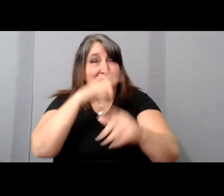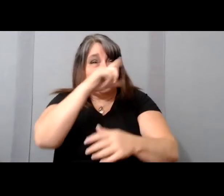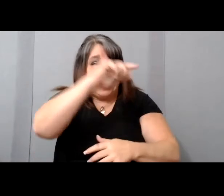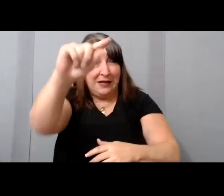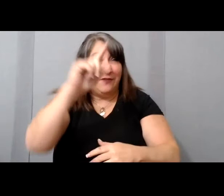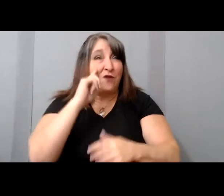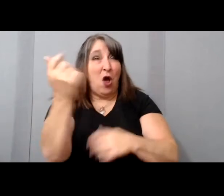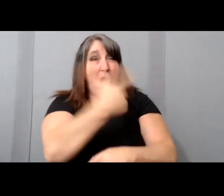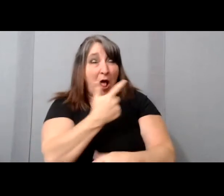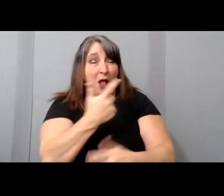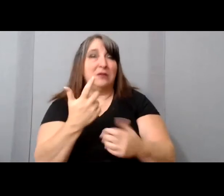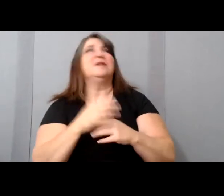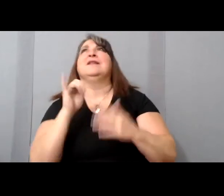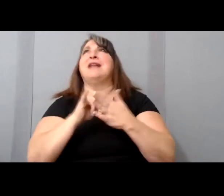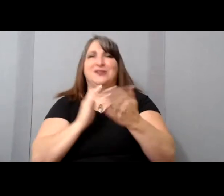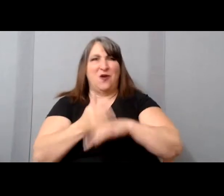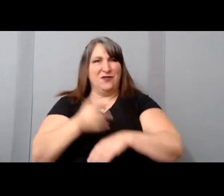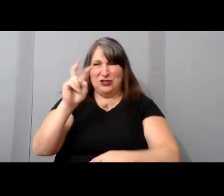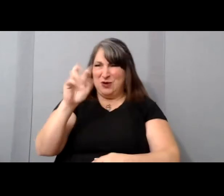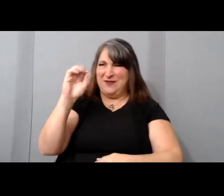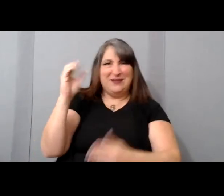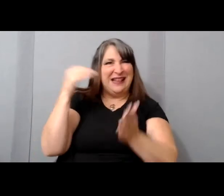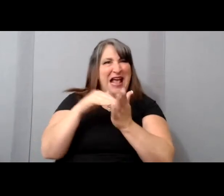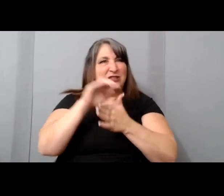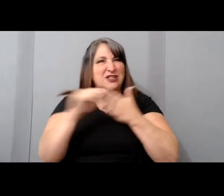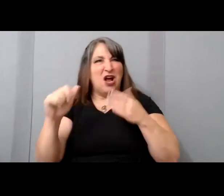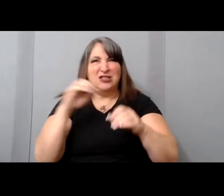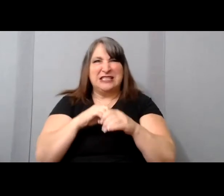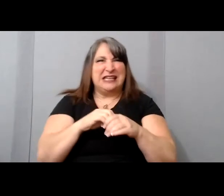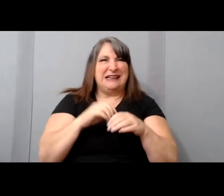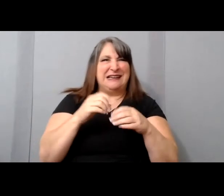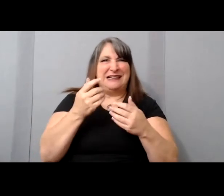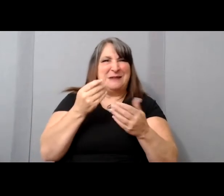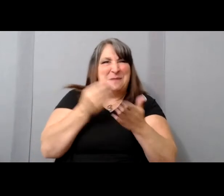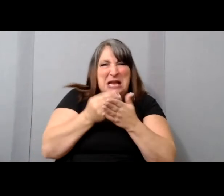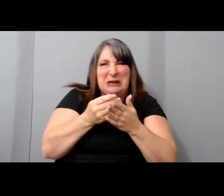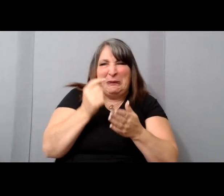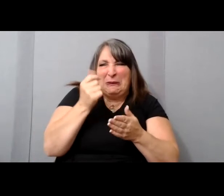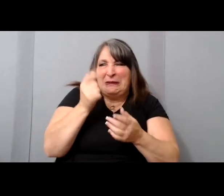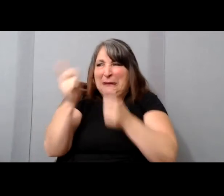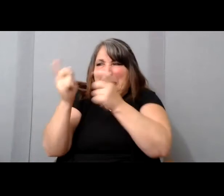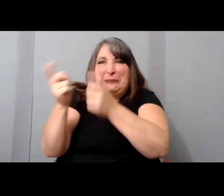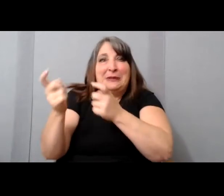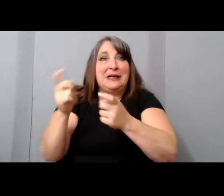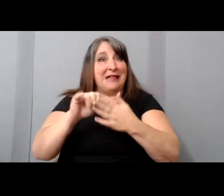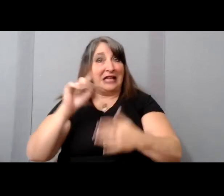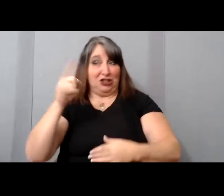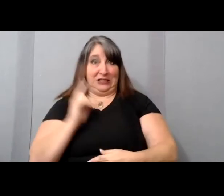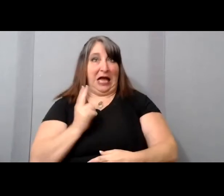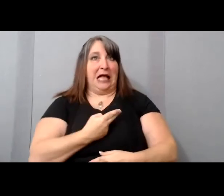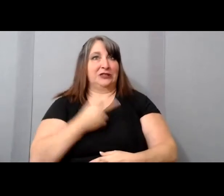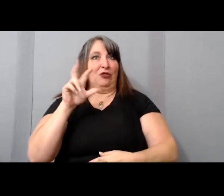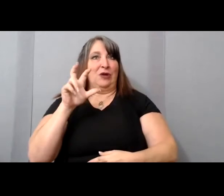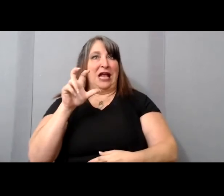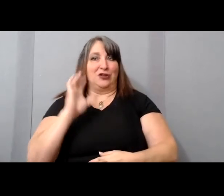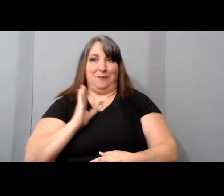that's over $250,000 in small dollar contributions to the party. And that's just us. That's just